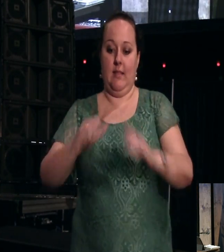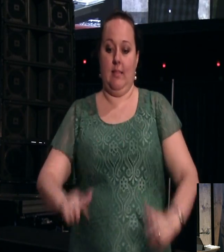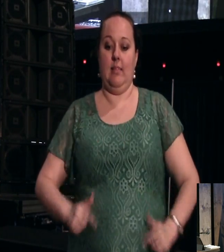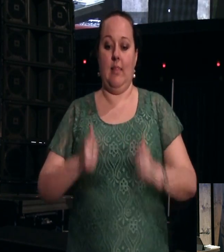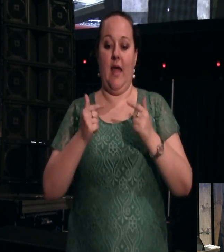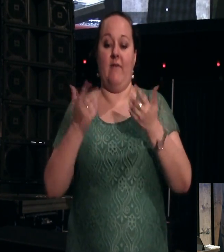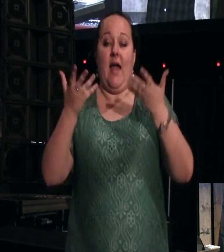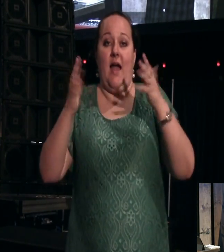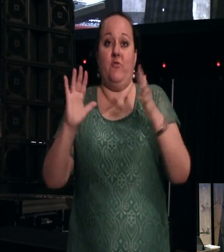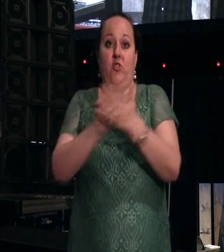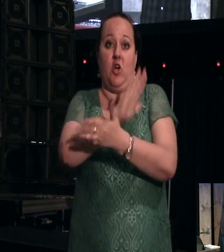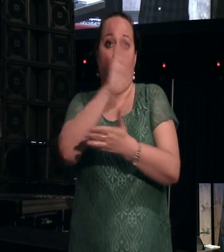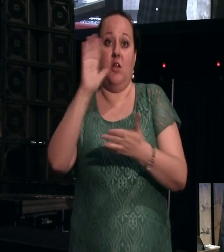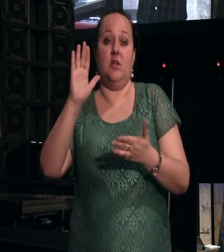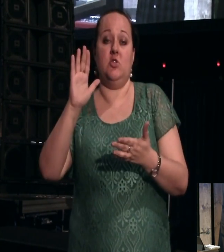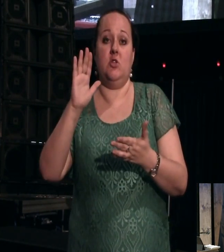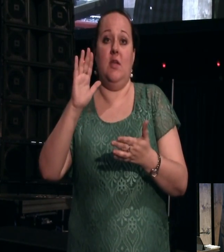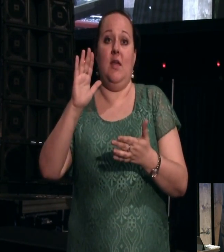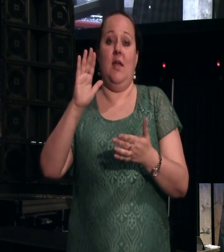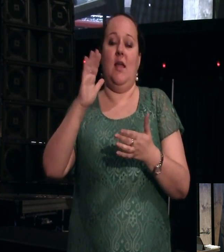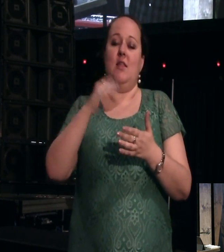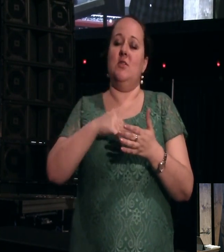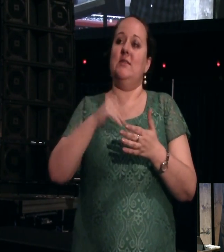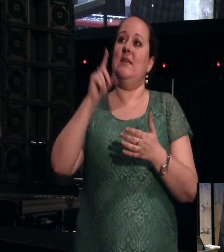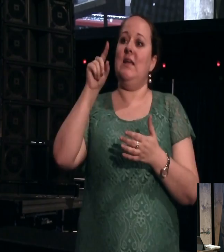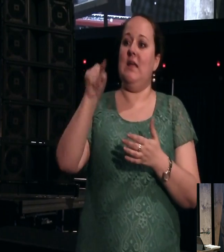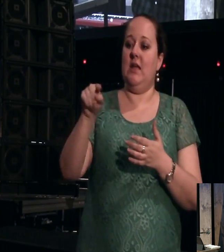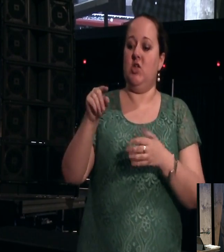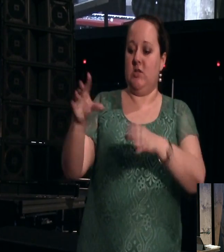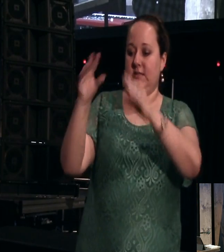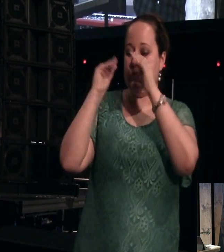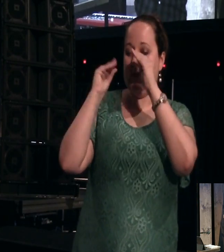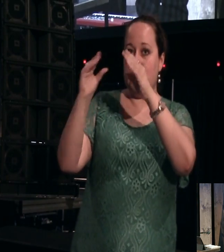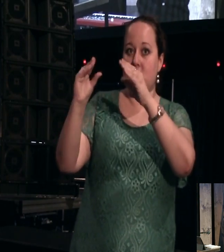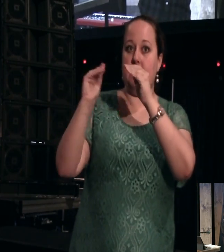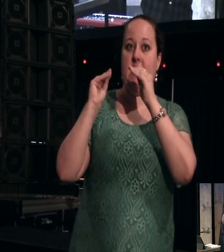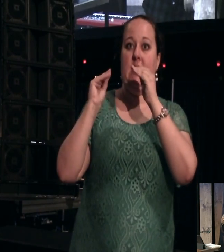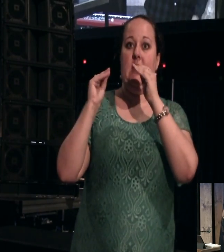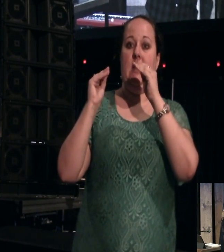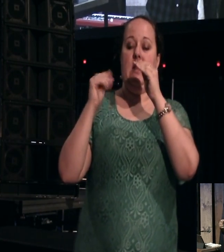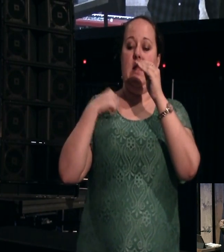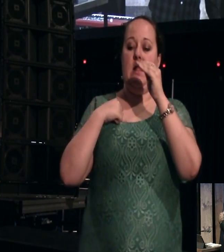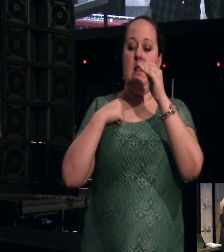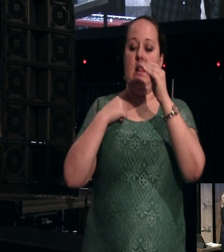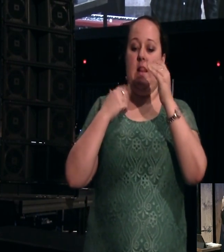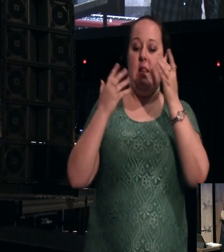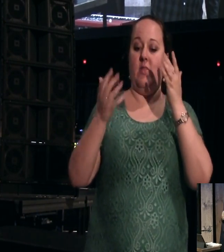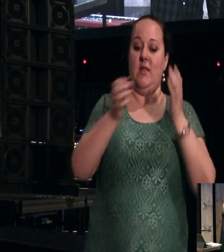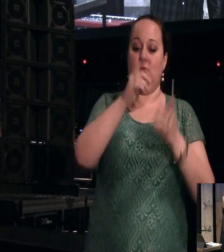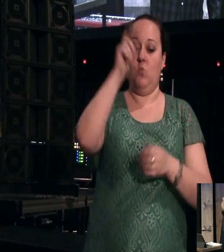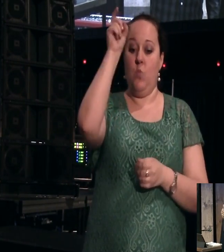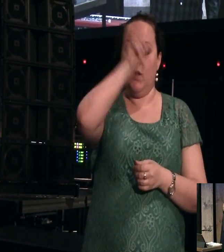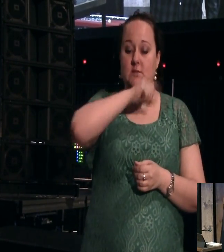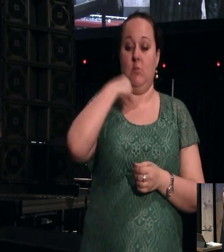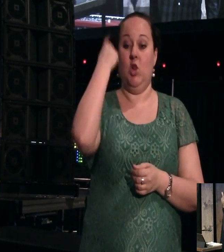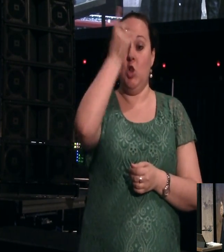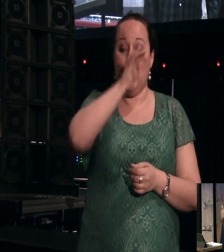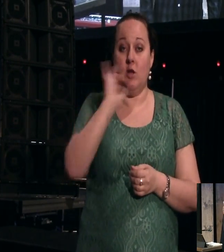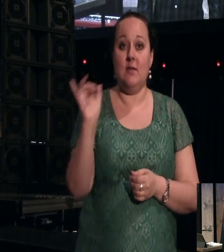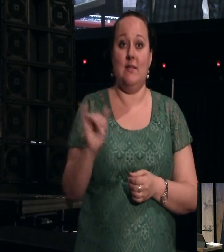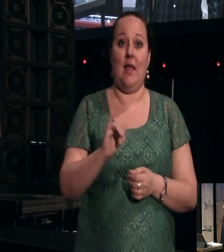me and can just sit down and unpack for me what wisdom looks like 2 to